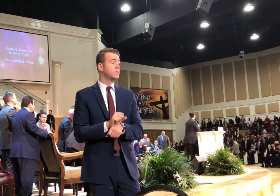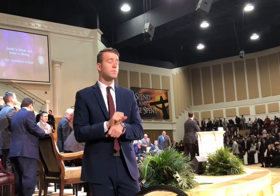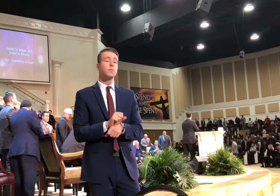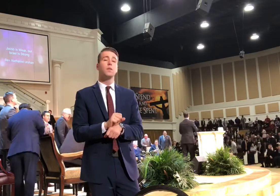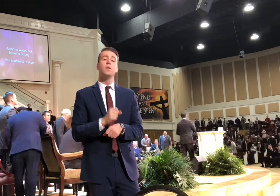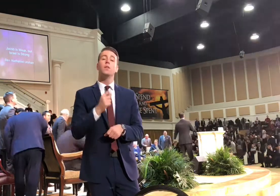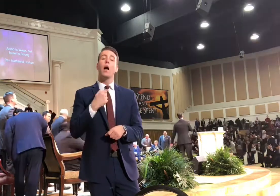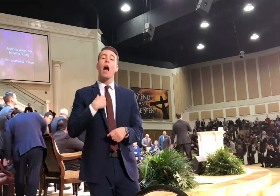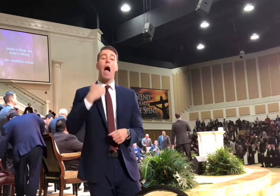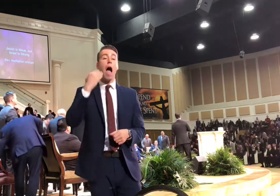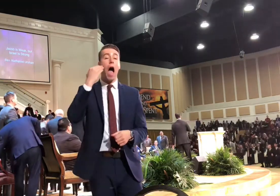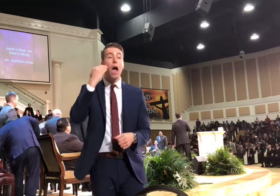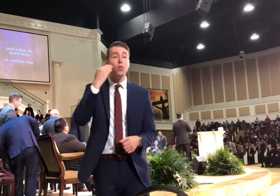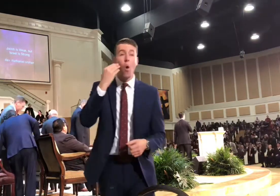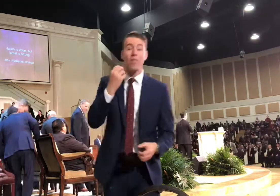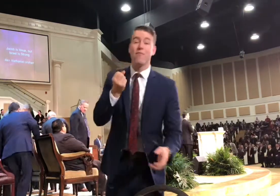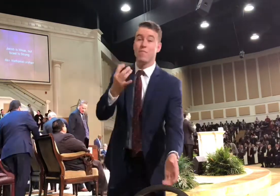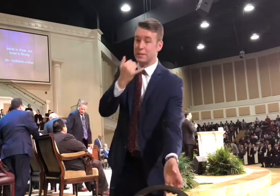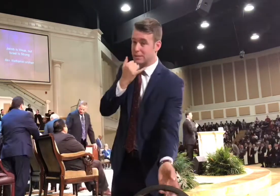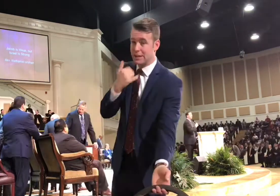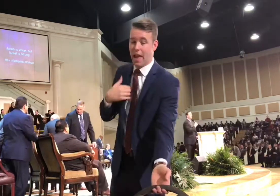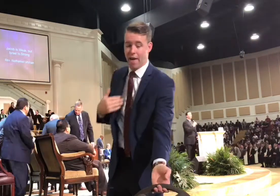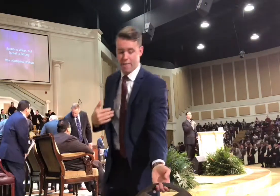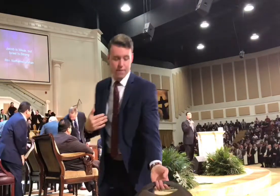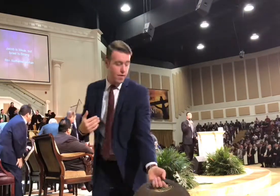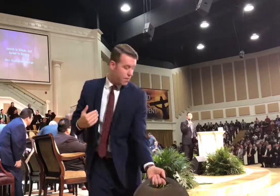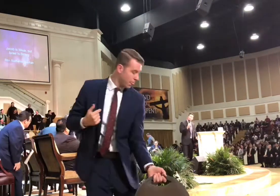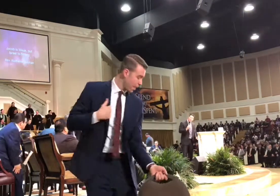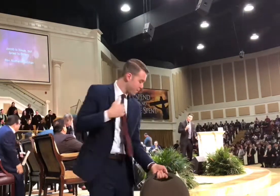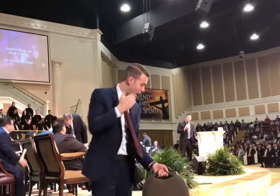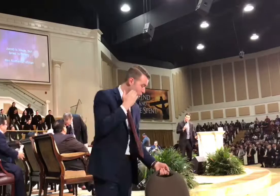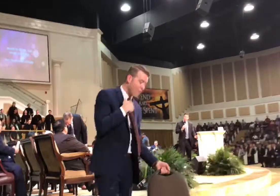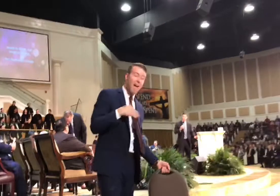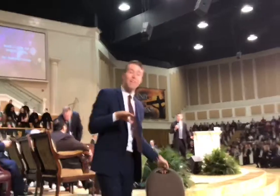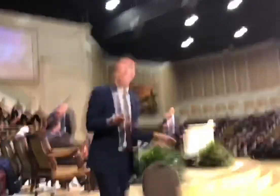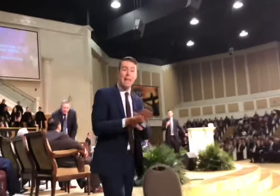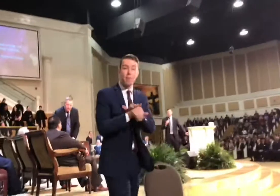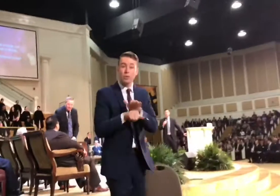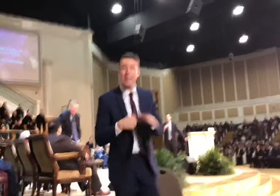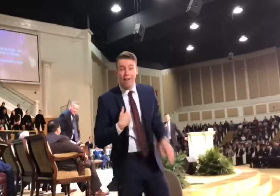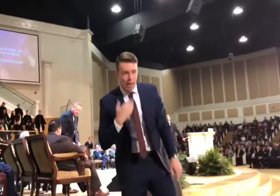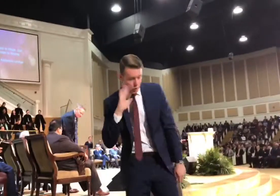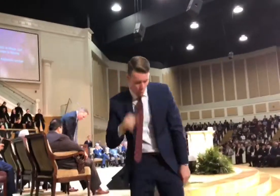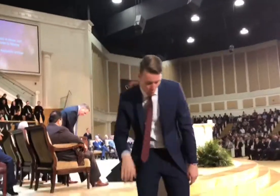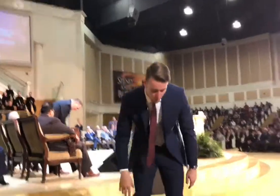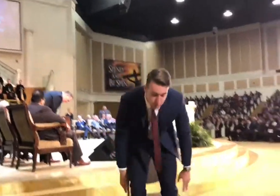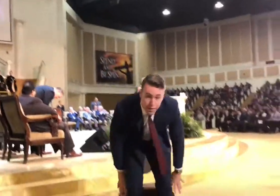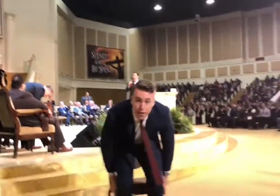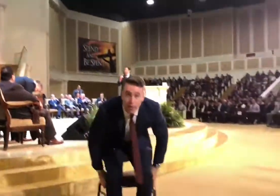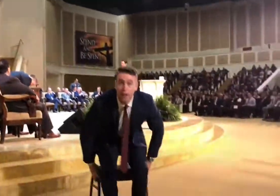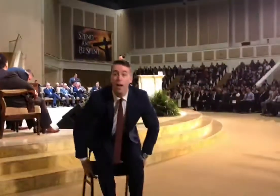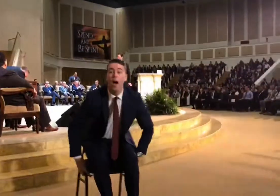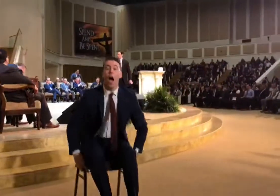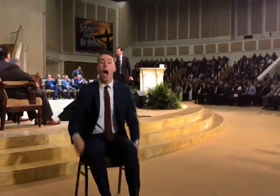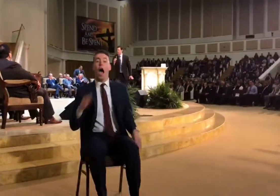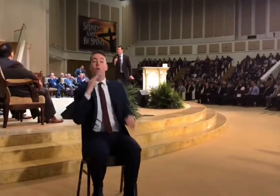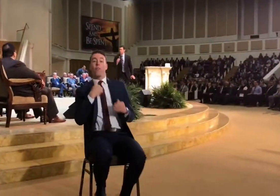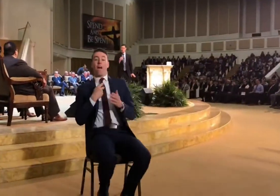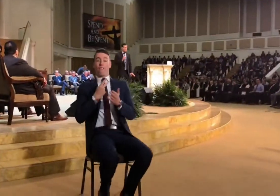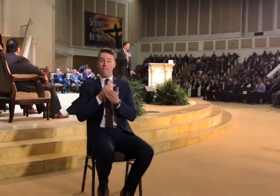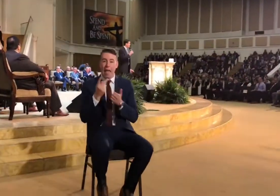I know that there's mistakes. I know that there's hypocrites. I know that there's